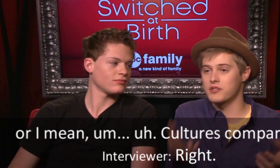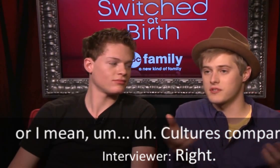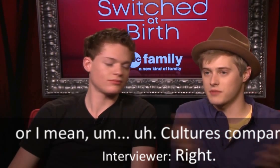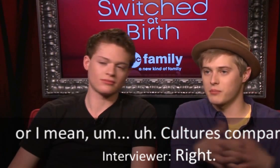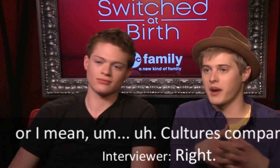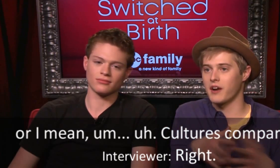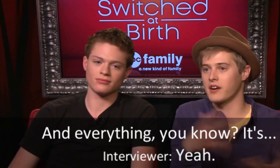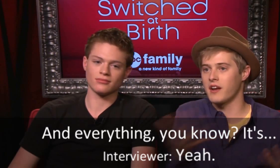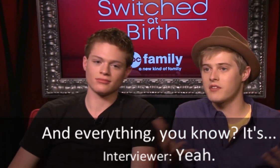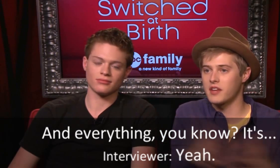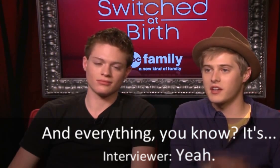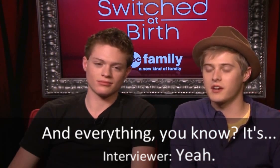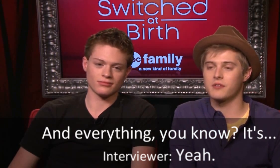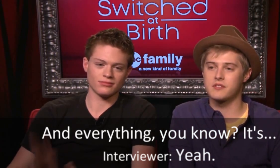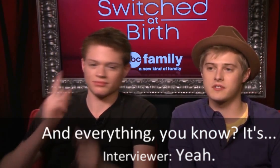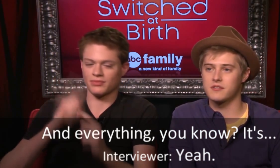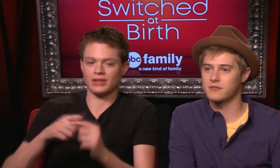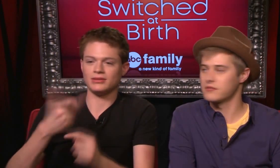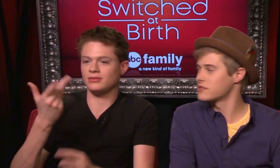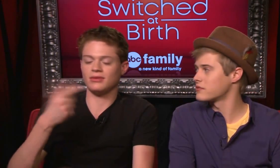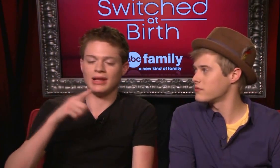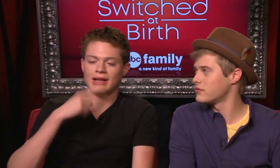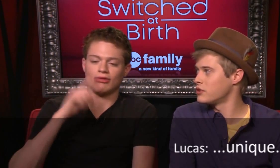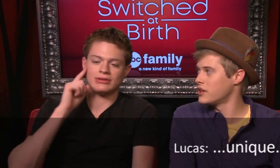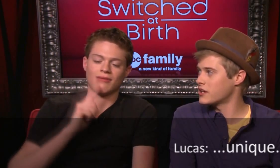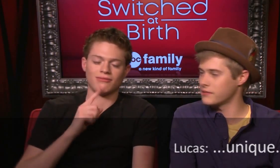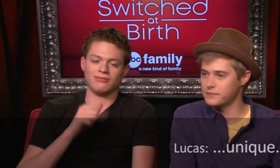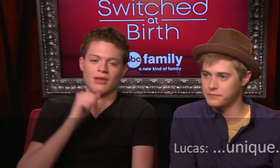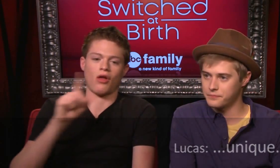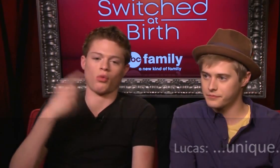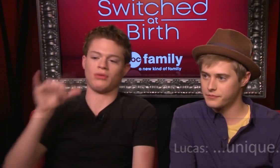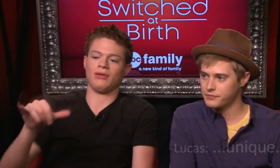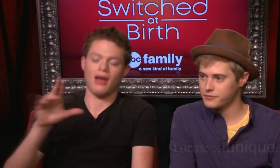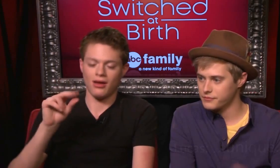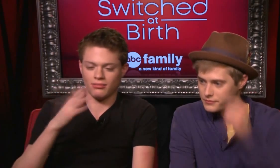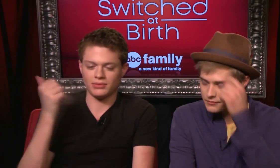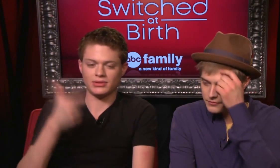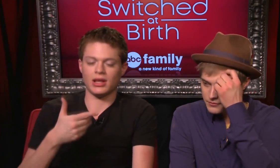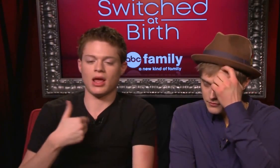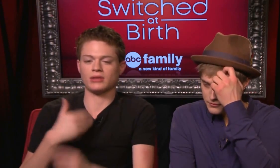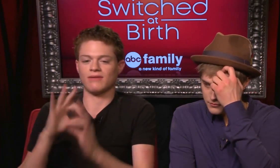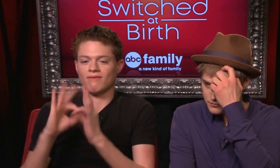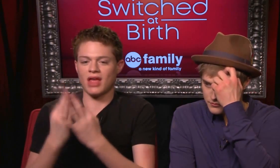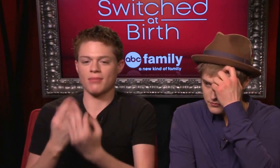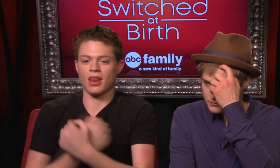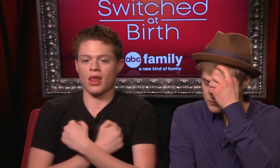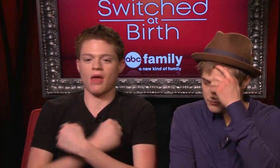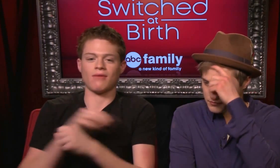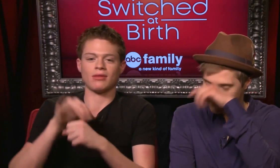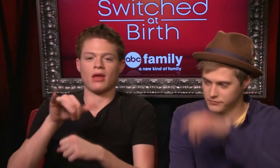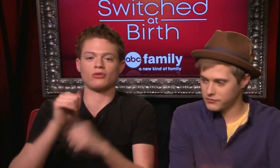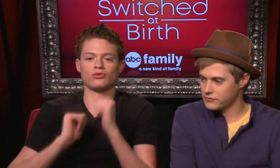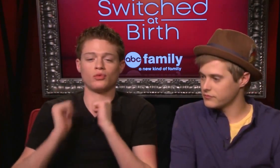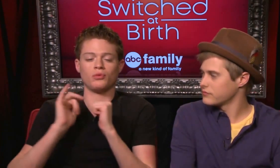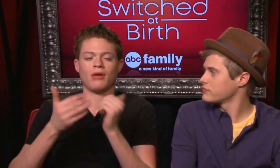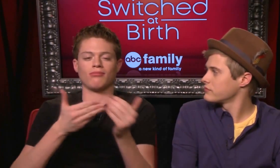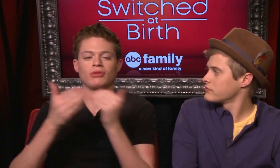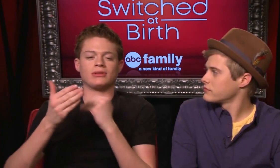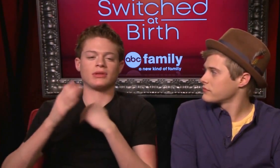cultures compared, right. And everything. Yeah. You know, it's unique. And you have, you know, it's not just the hearing deaf thing. Again, these are families that